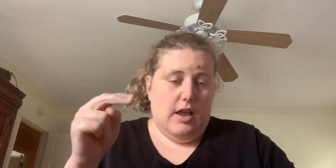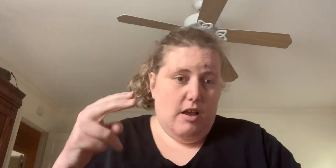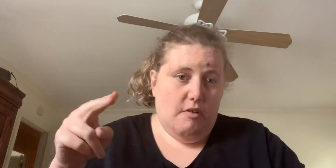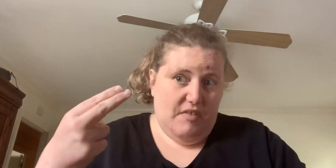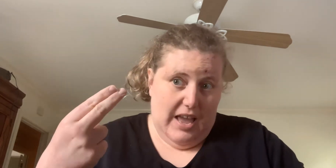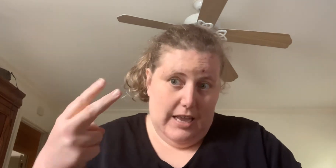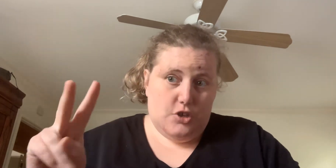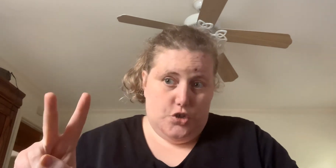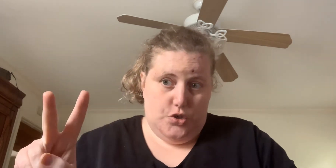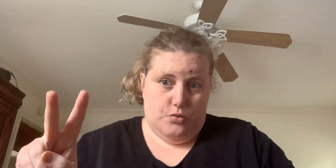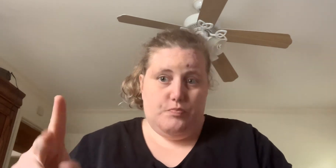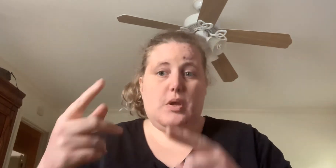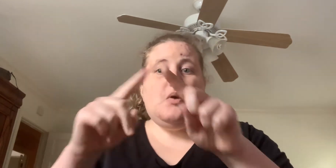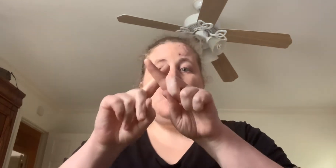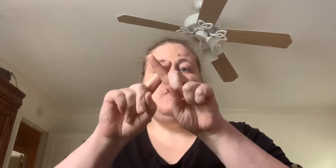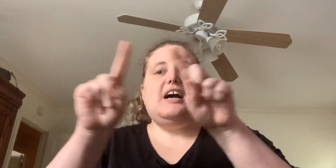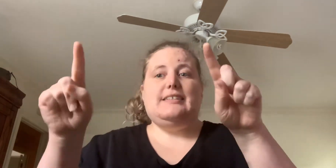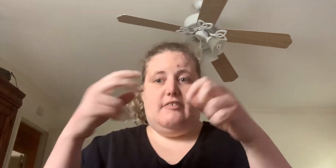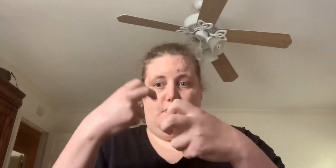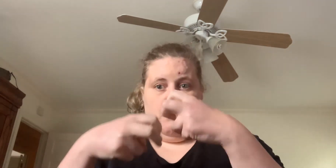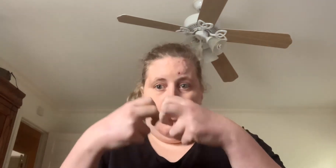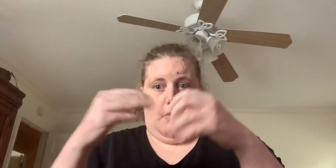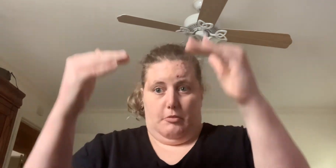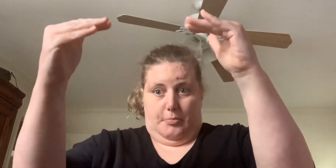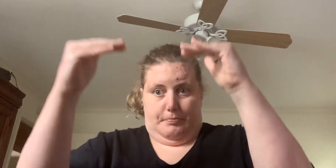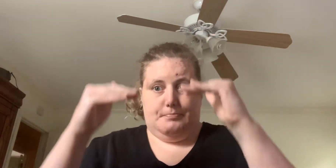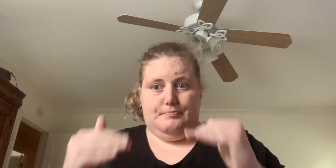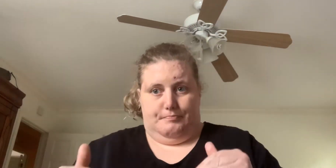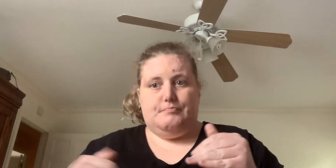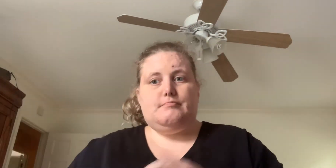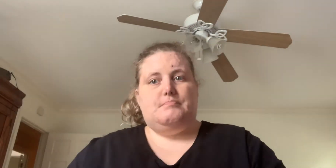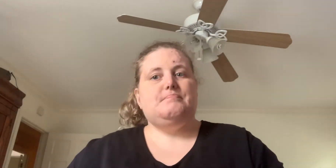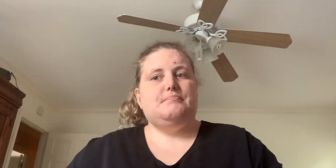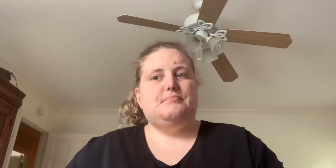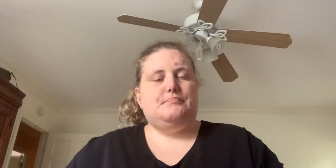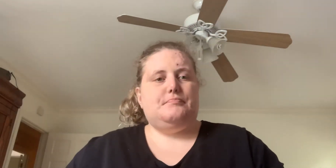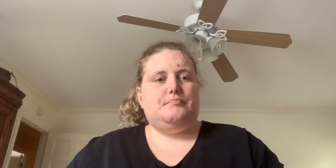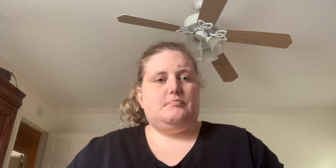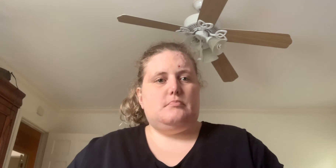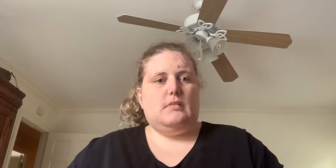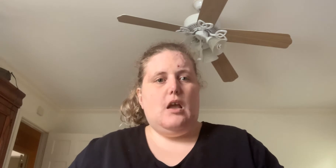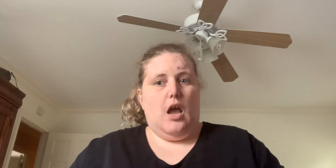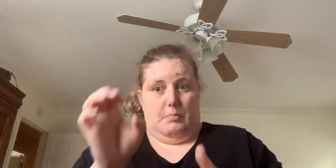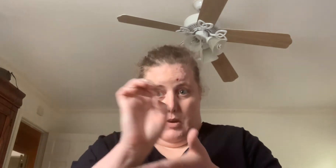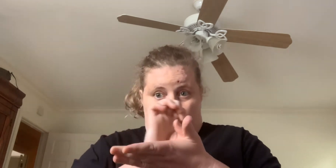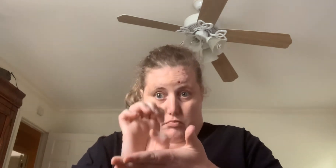equation following the same rules. So I'm going to erase